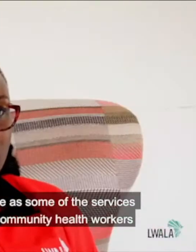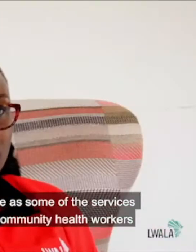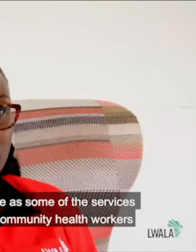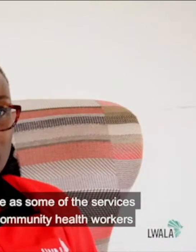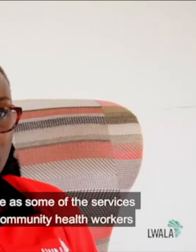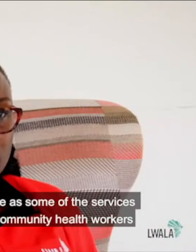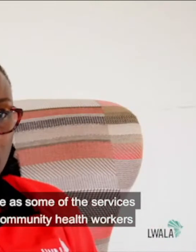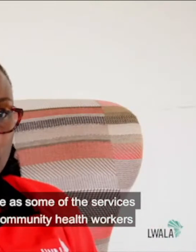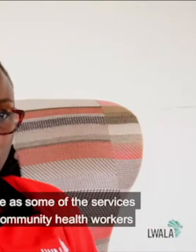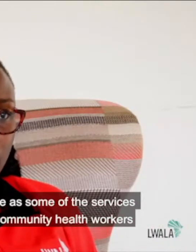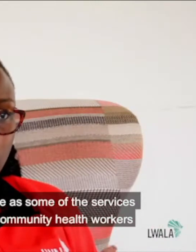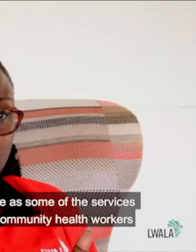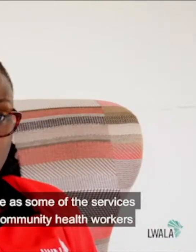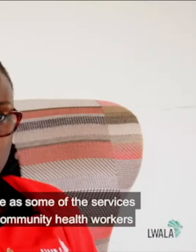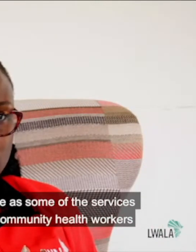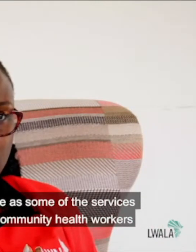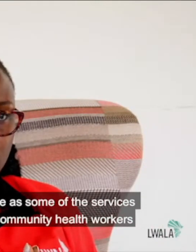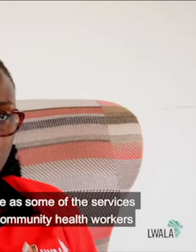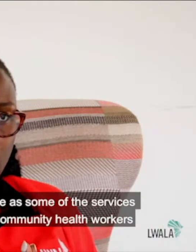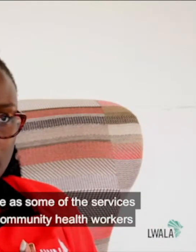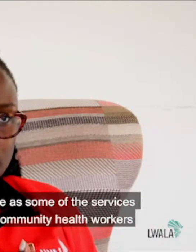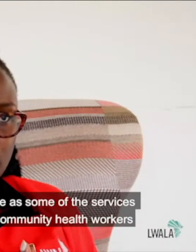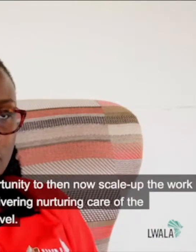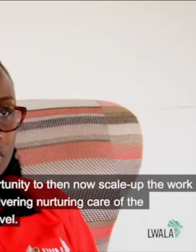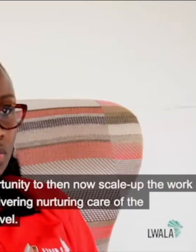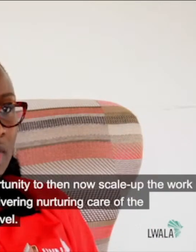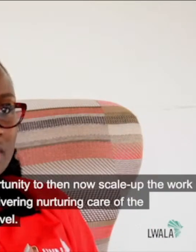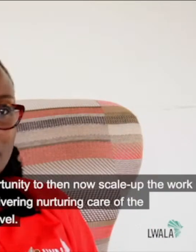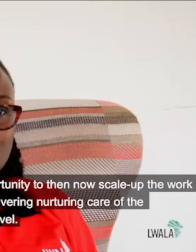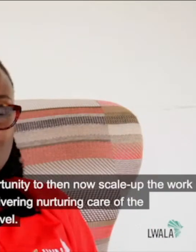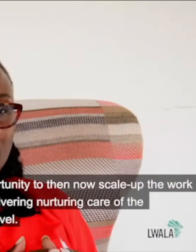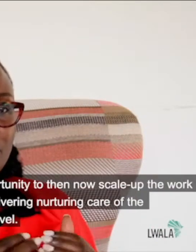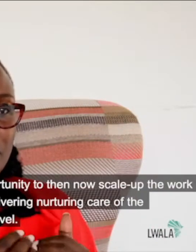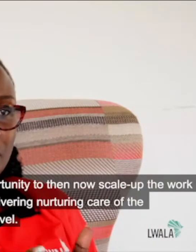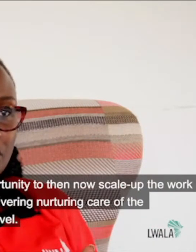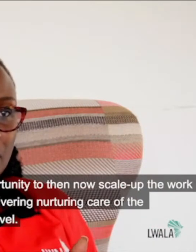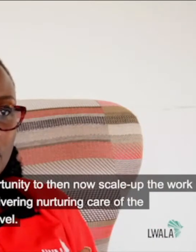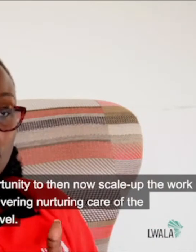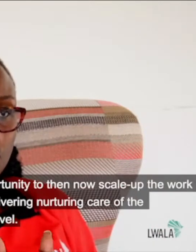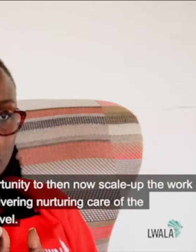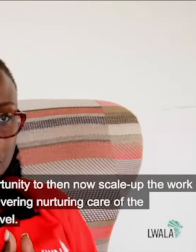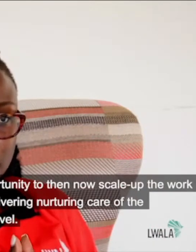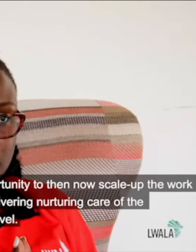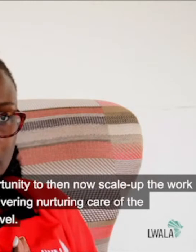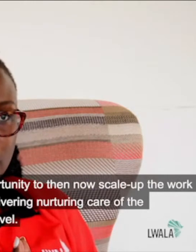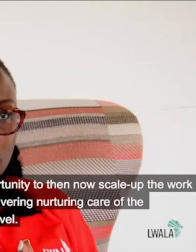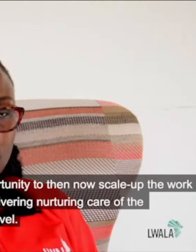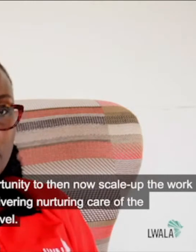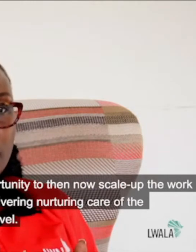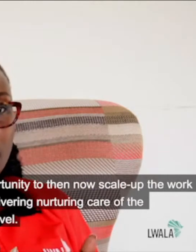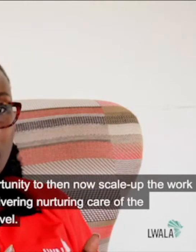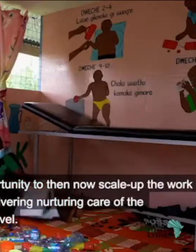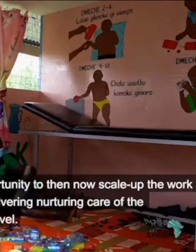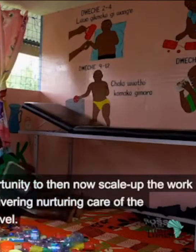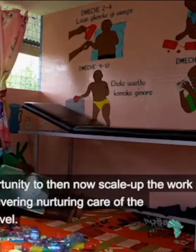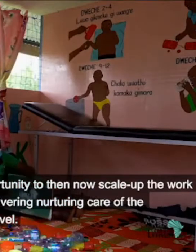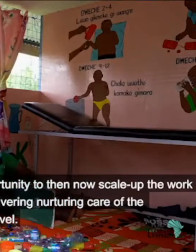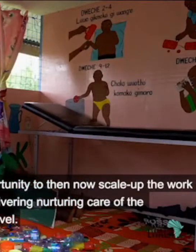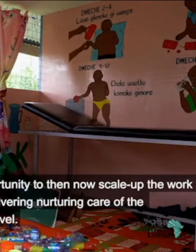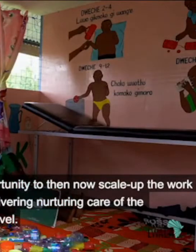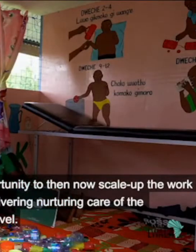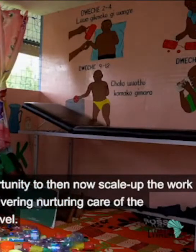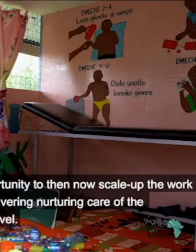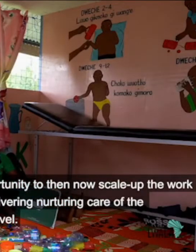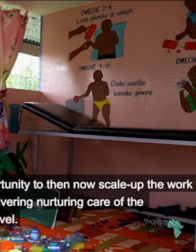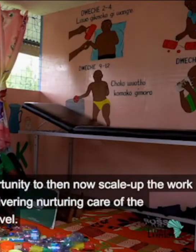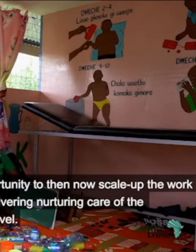services delivered at household level by community health workers. So that gives us a very, very good opportunity to then now scale